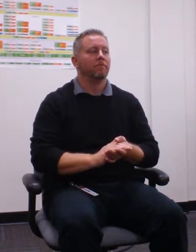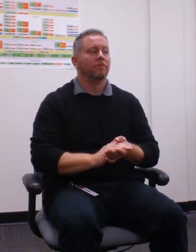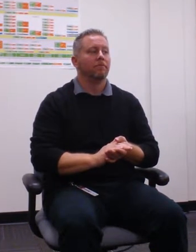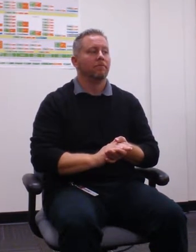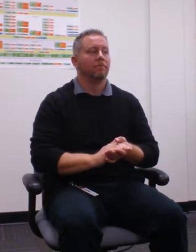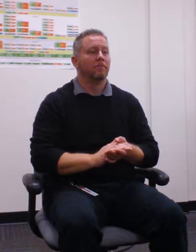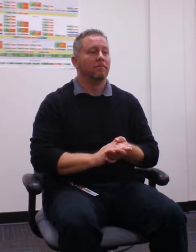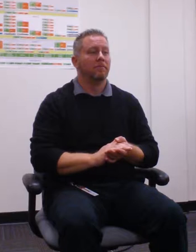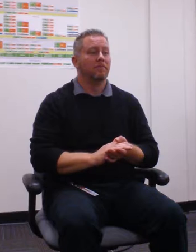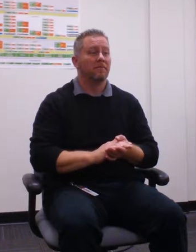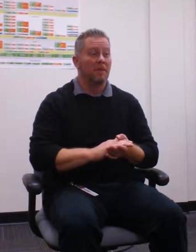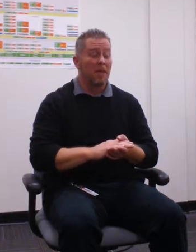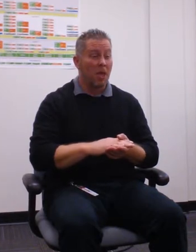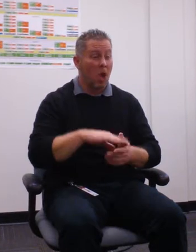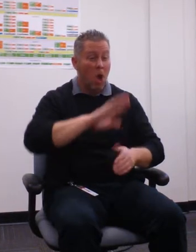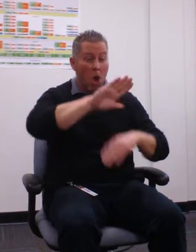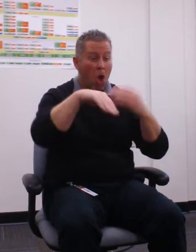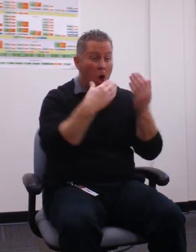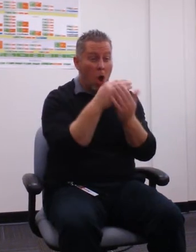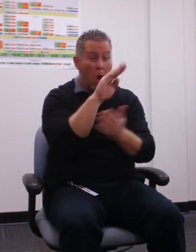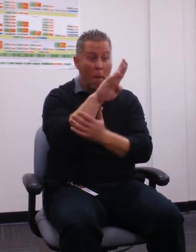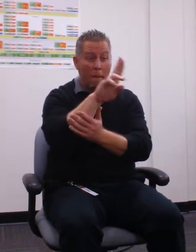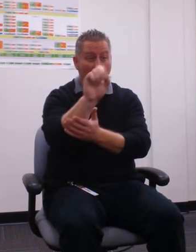Every other bus is the same.